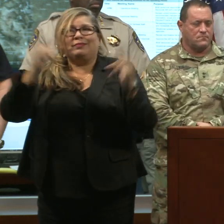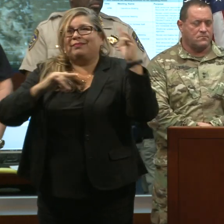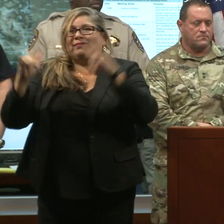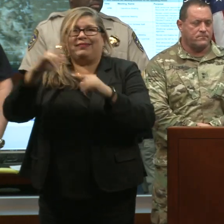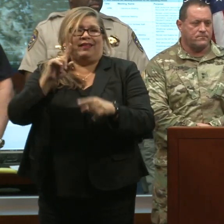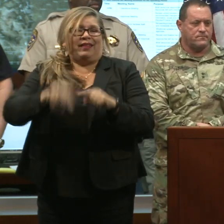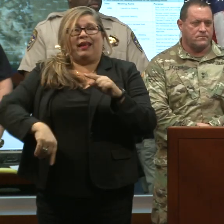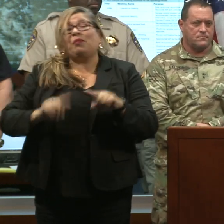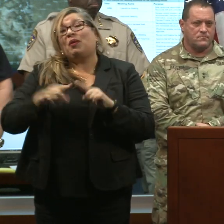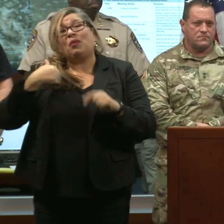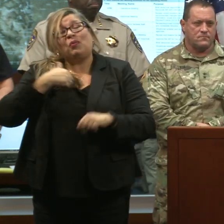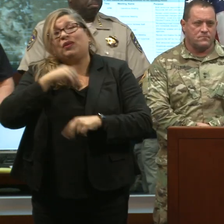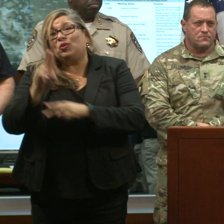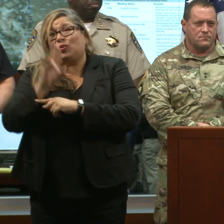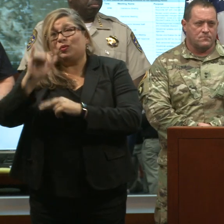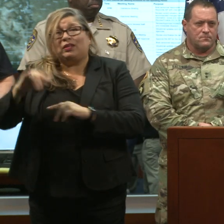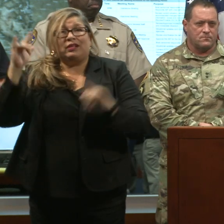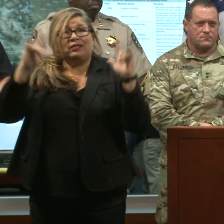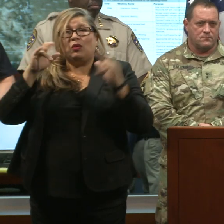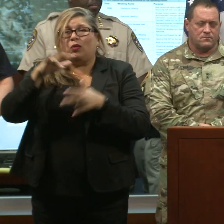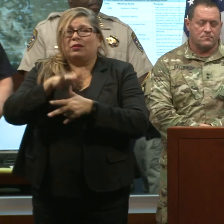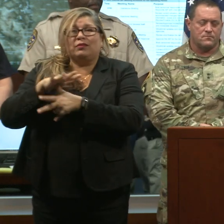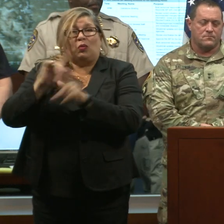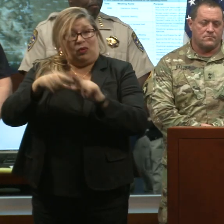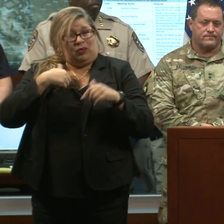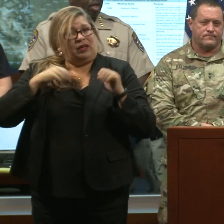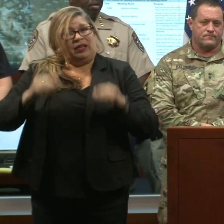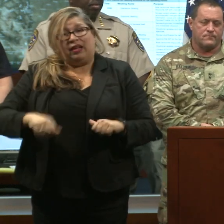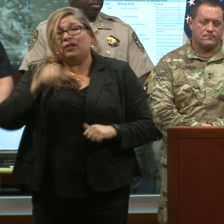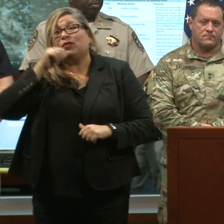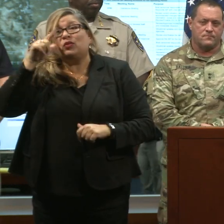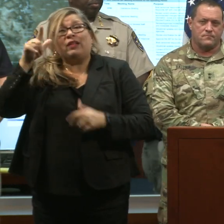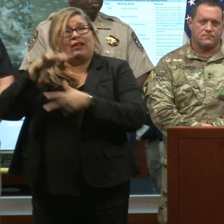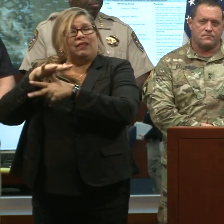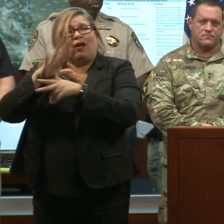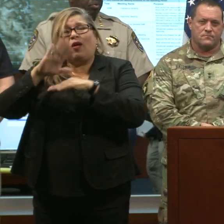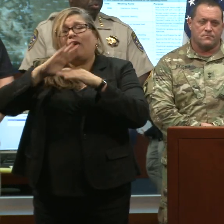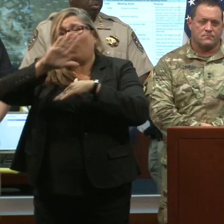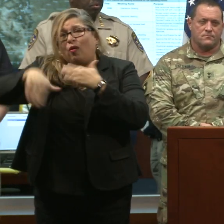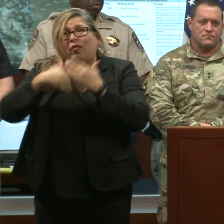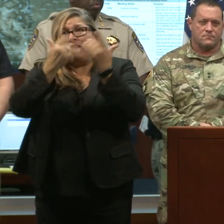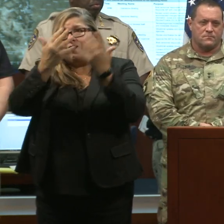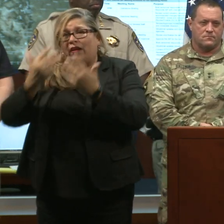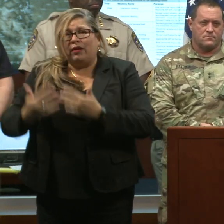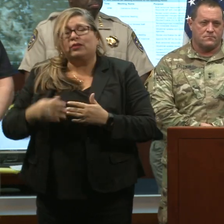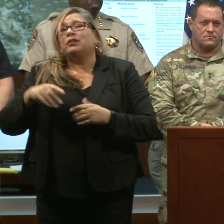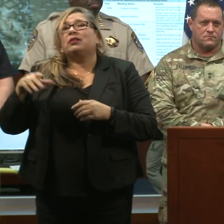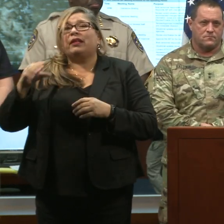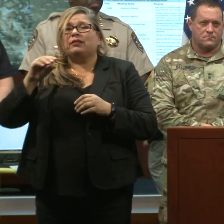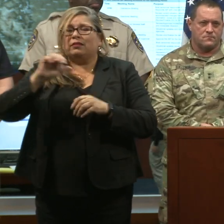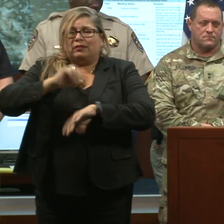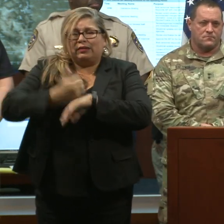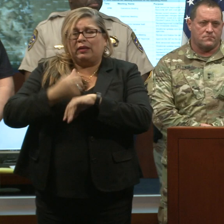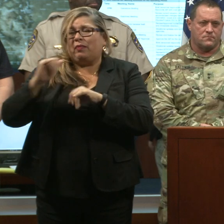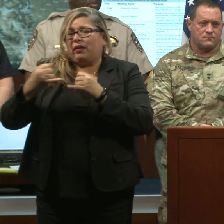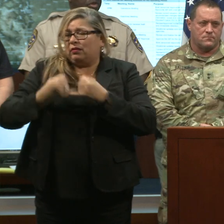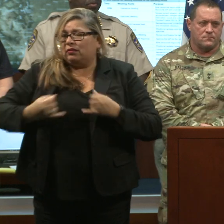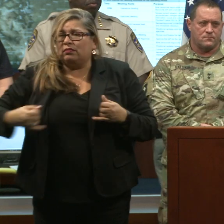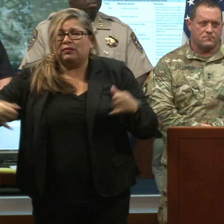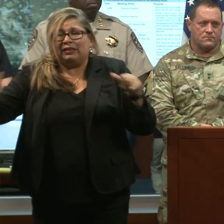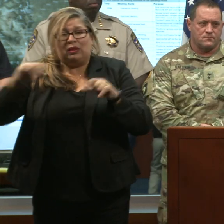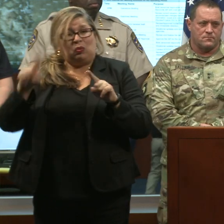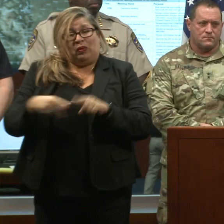we are using them in every opportunity that we get. They were flying all the fires yesterday and putting in containment lines or control lines wherever